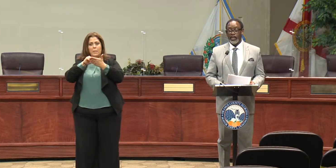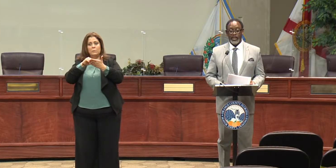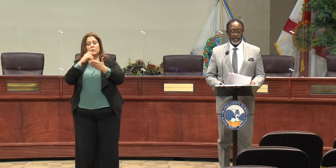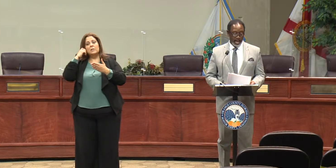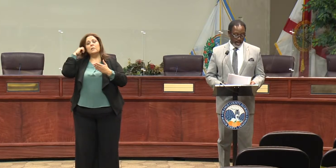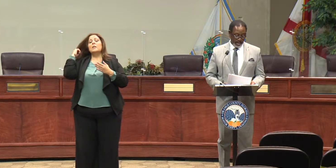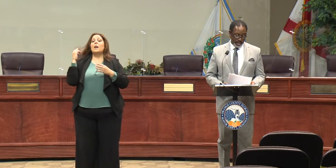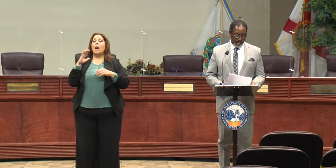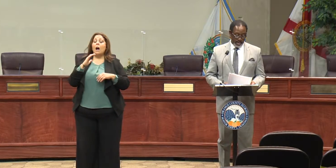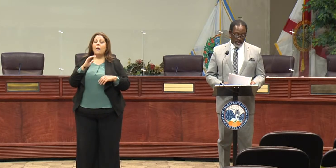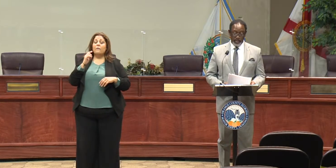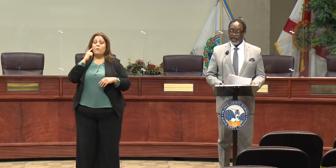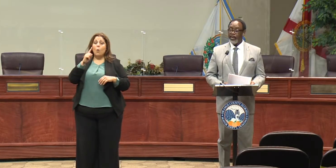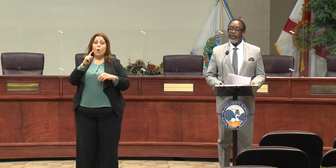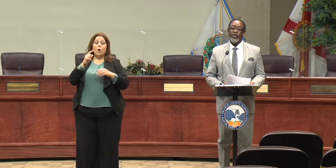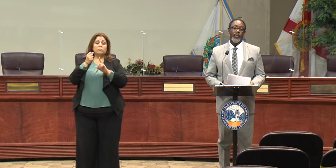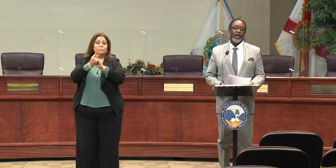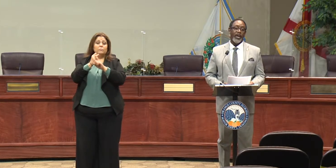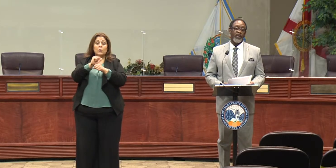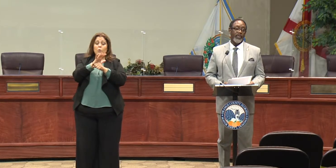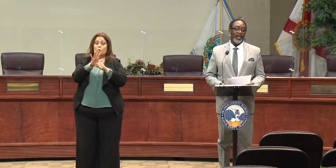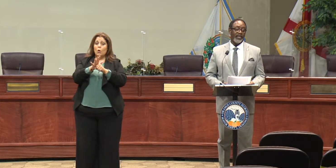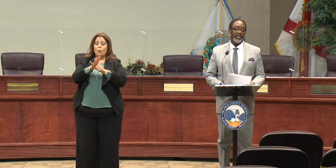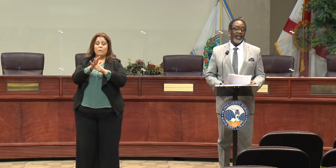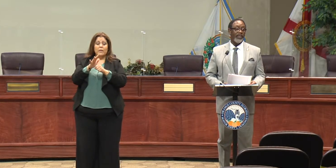this county. So nearly